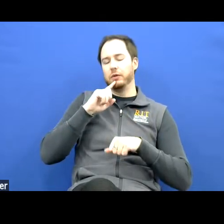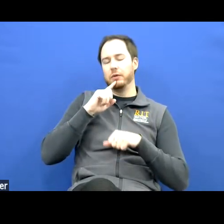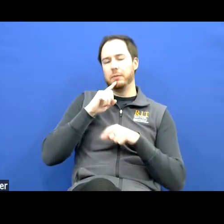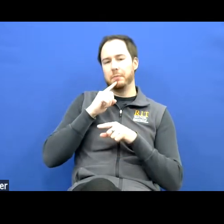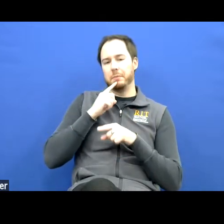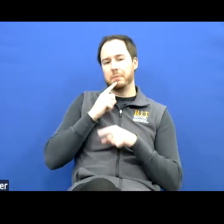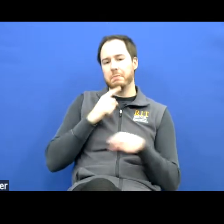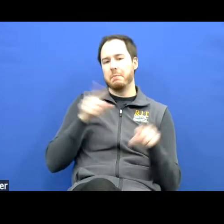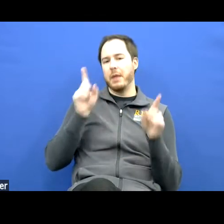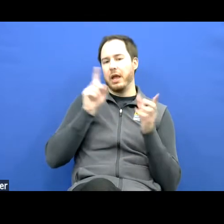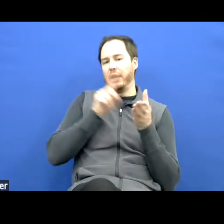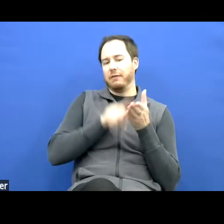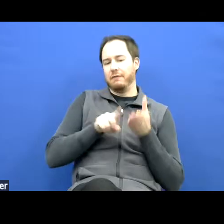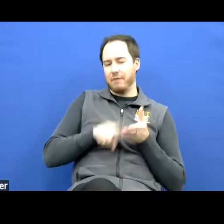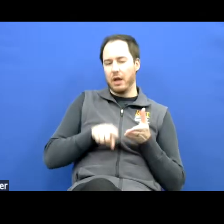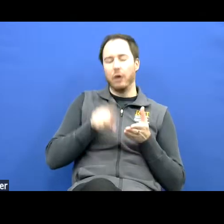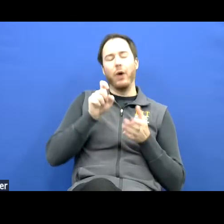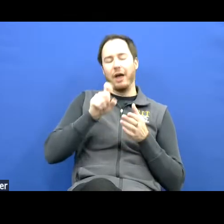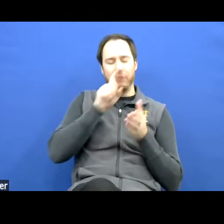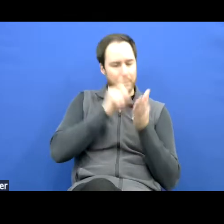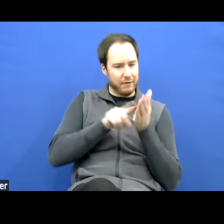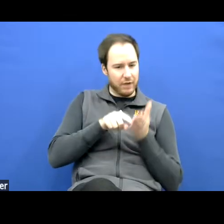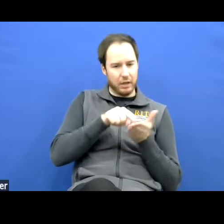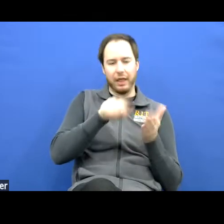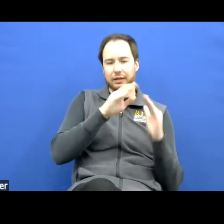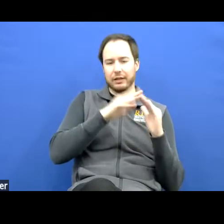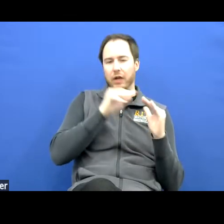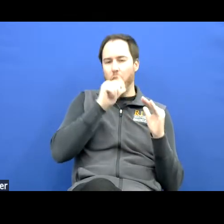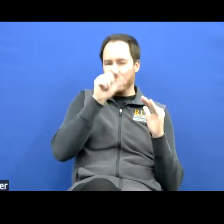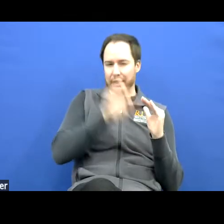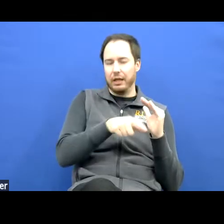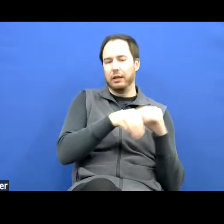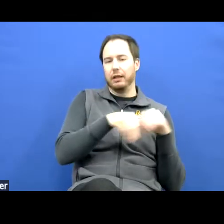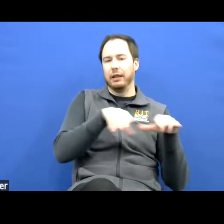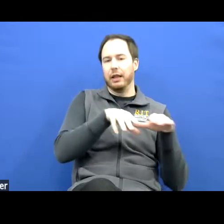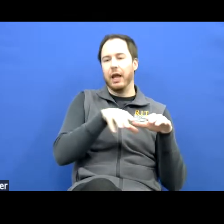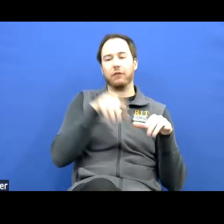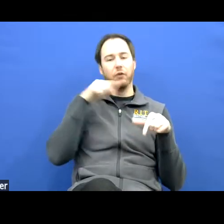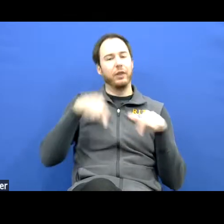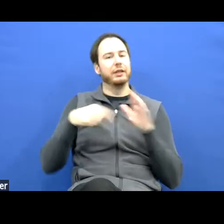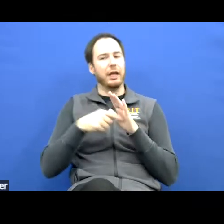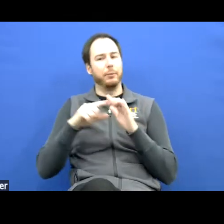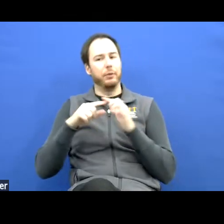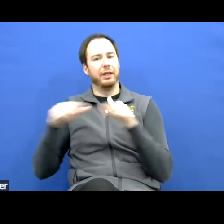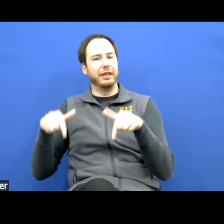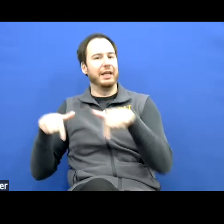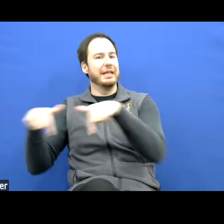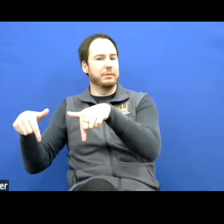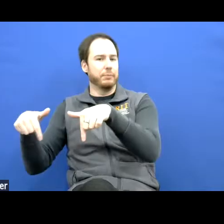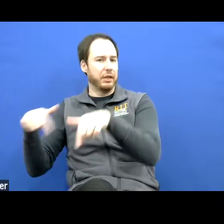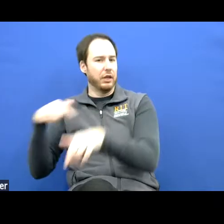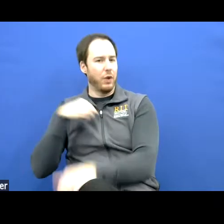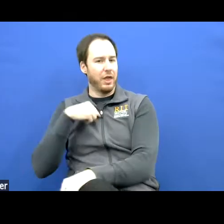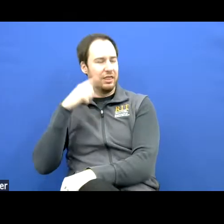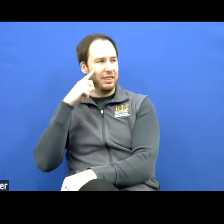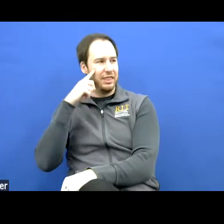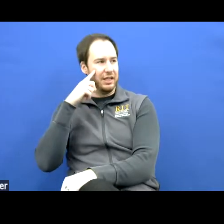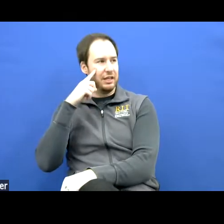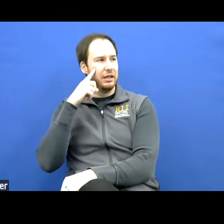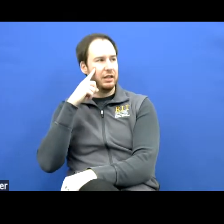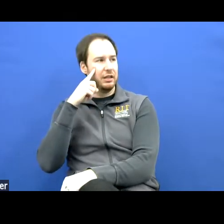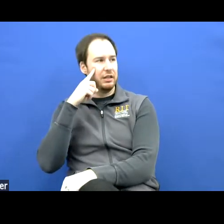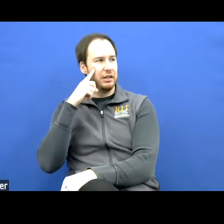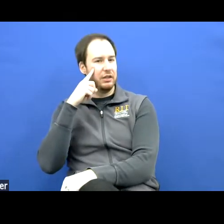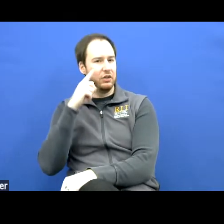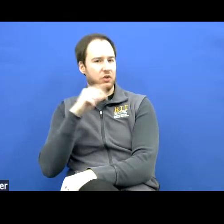town doesn't need the land for anything. In this instance, these are easements. So I believe that